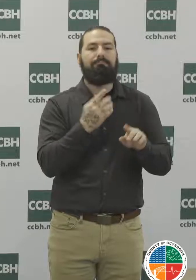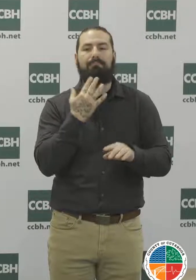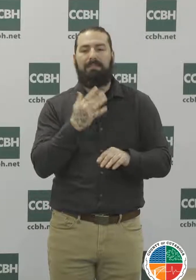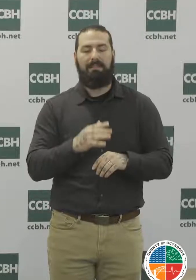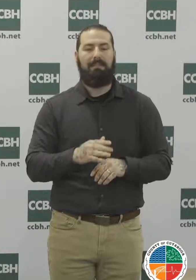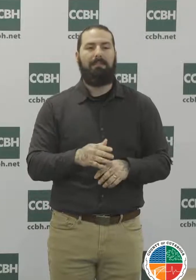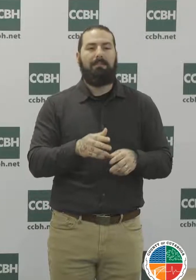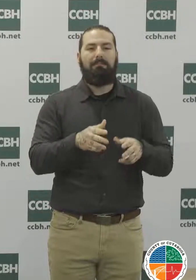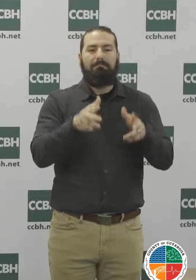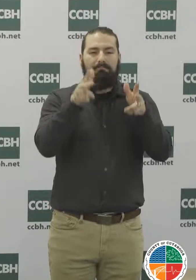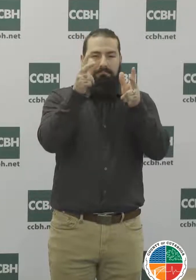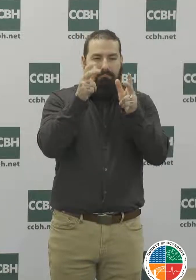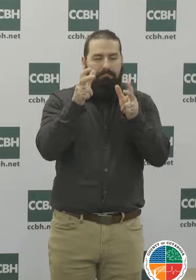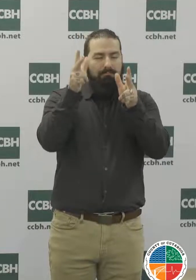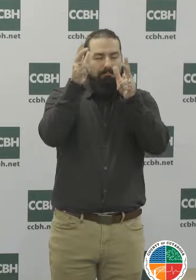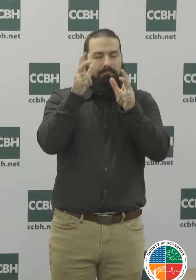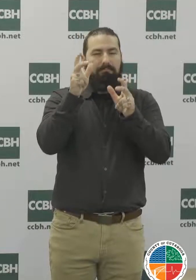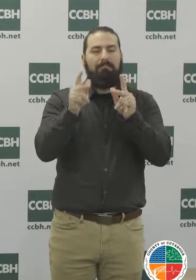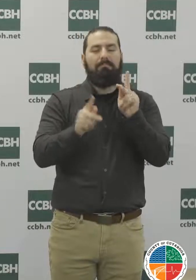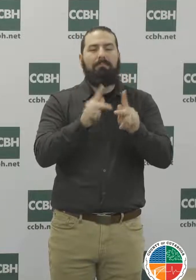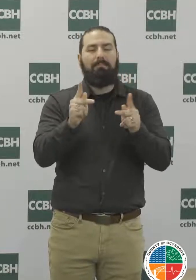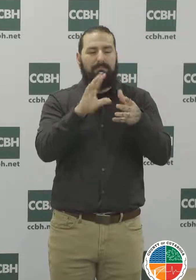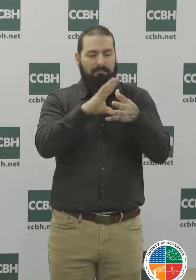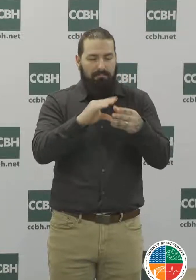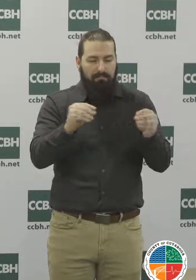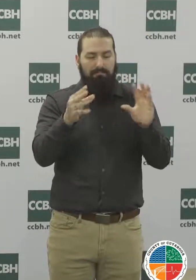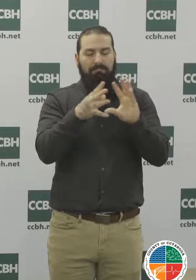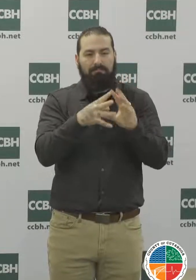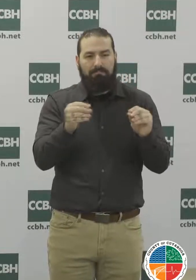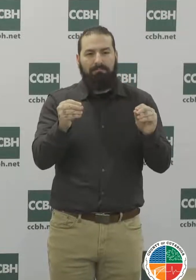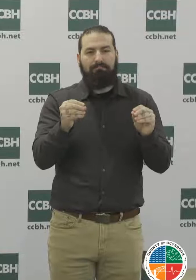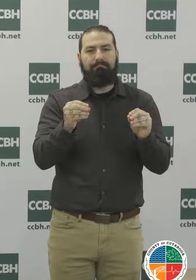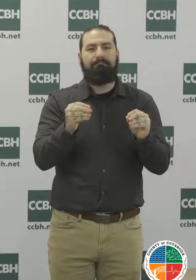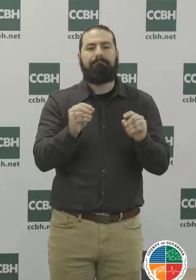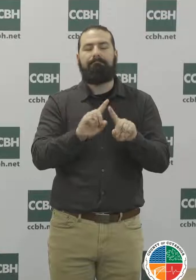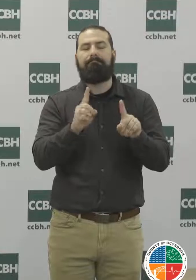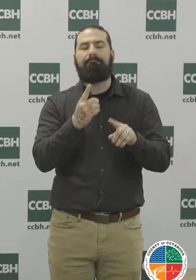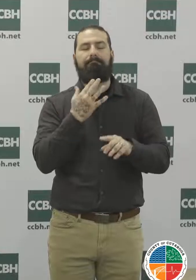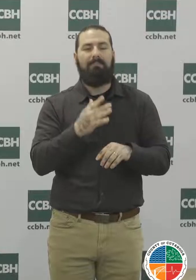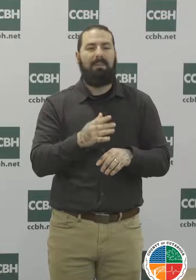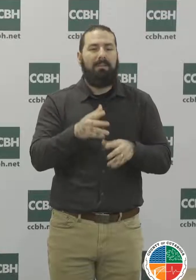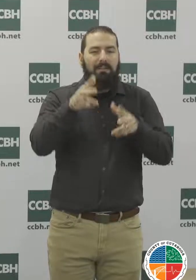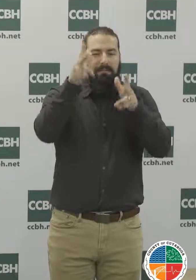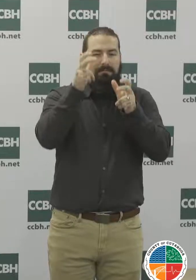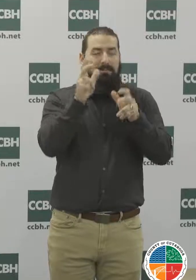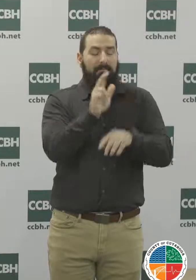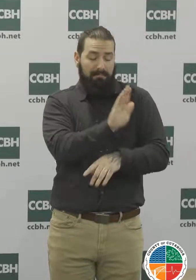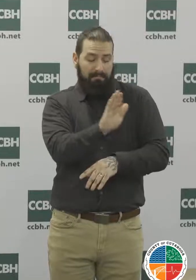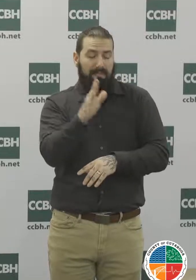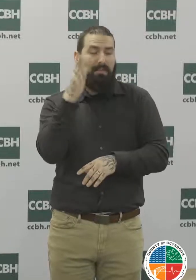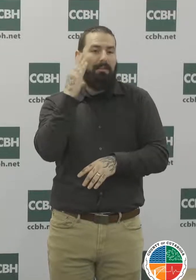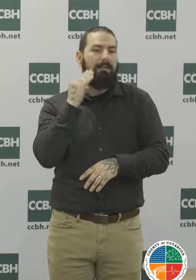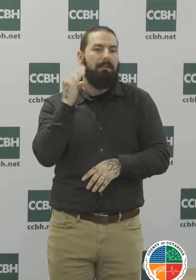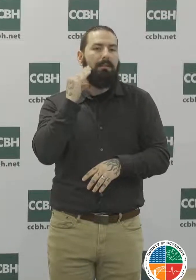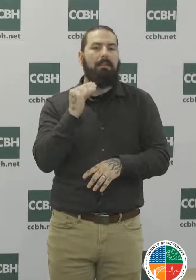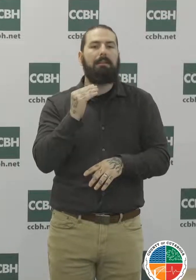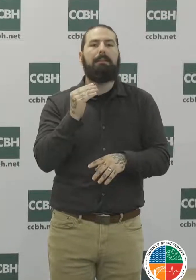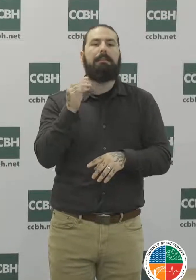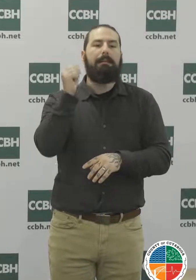Listen to people of color. Really listen to them. Listen to what they experience every single